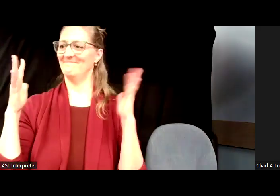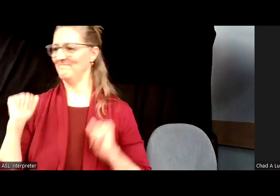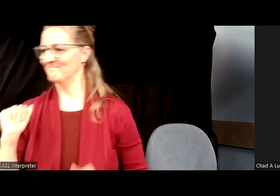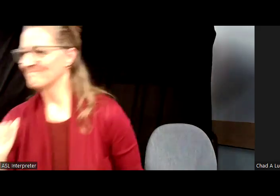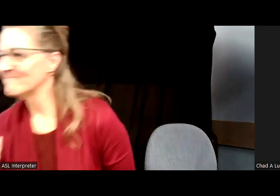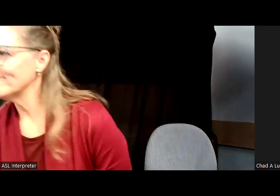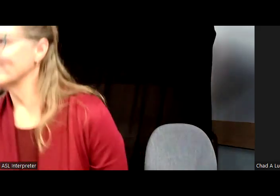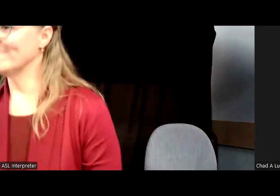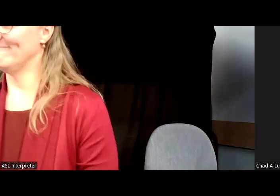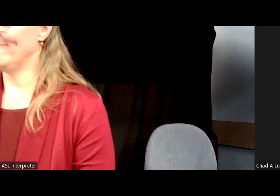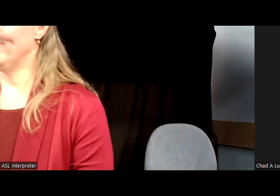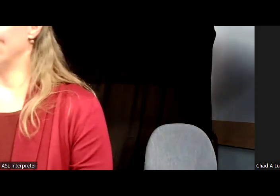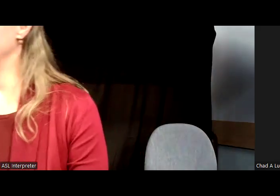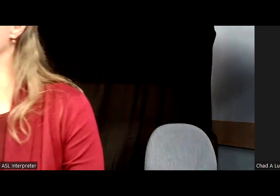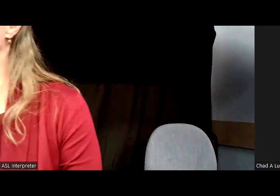Oh.